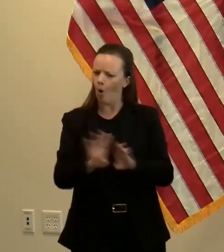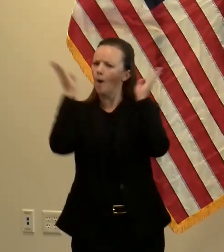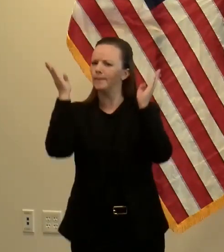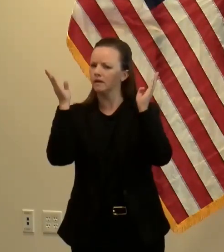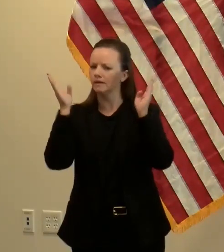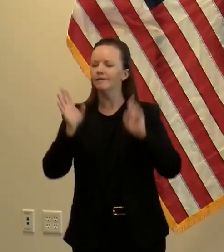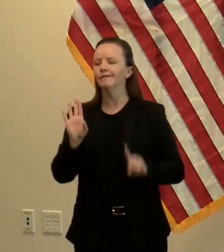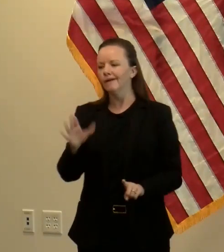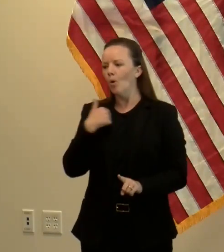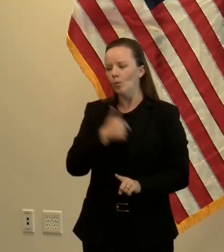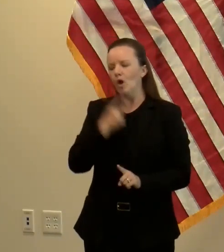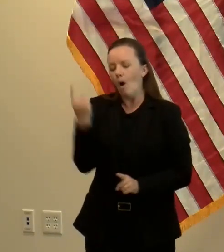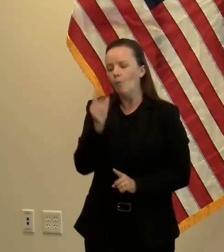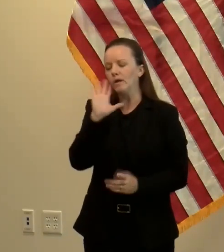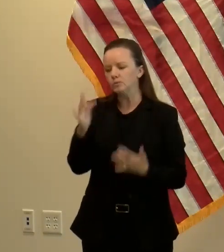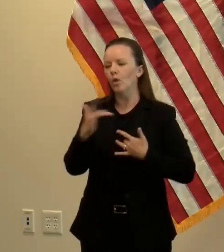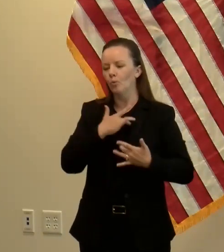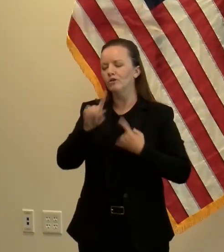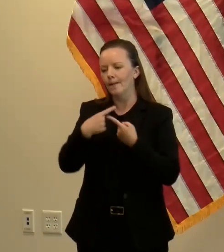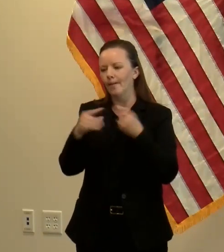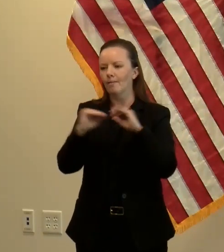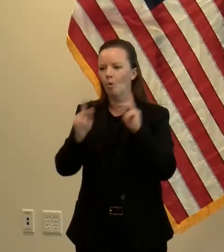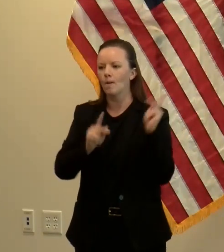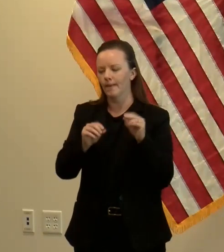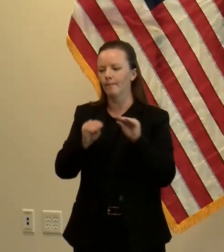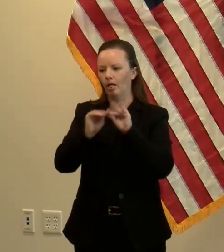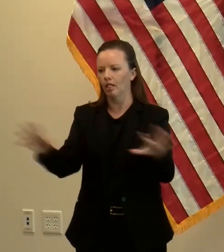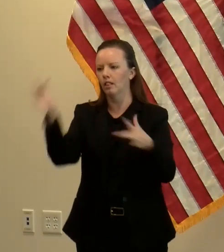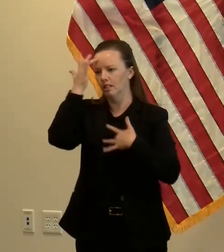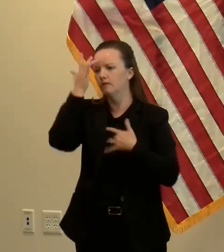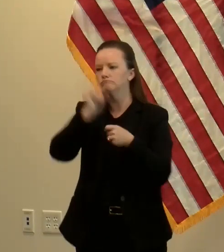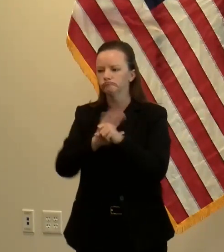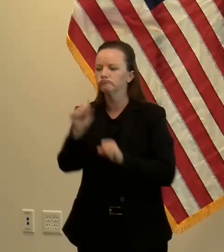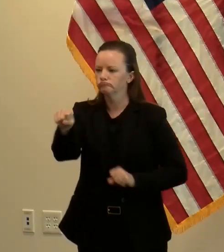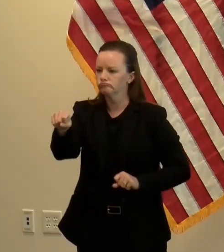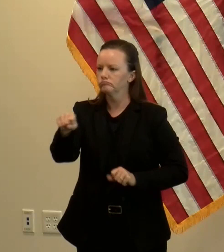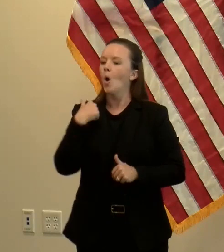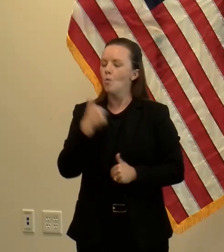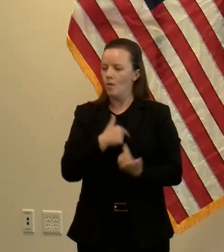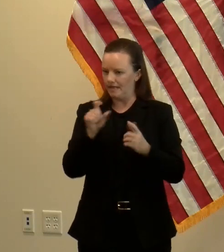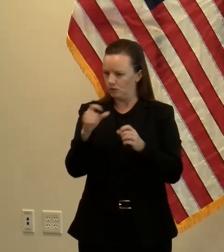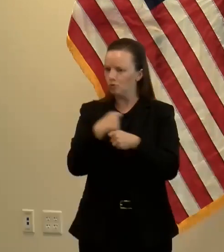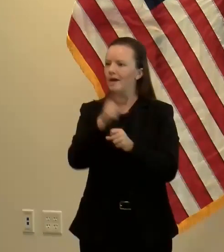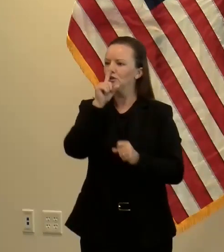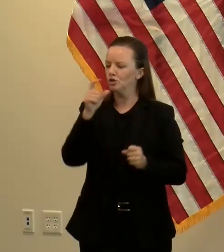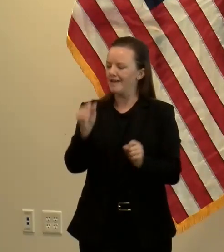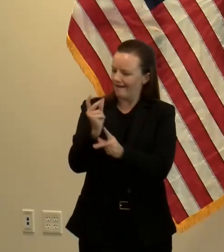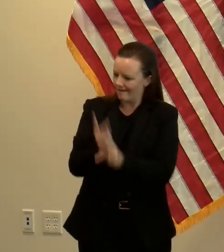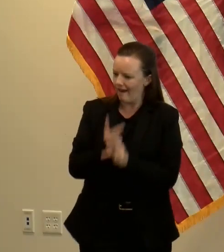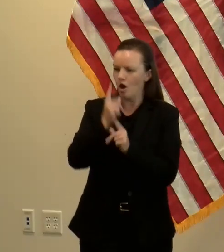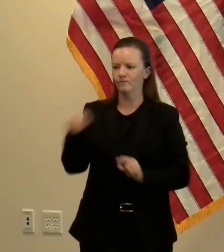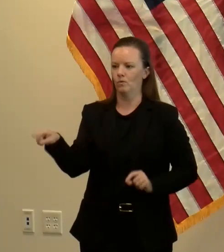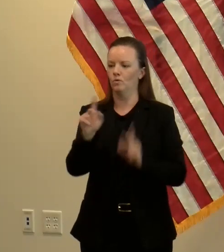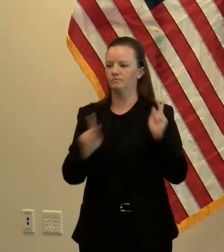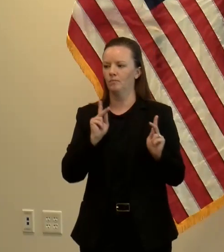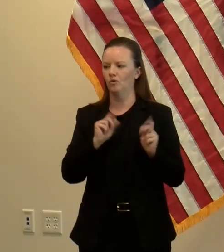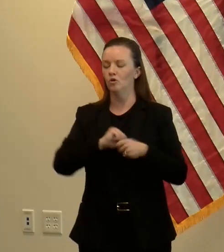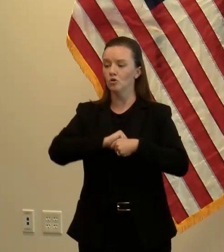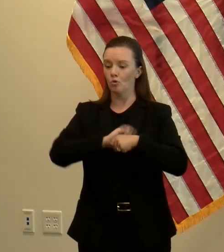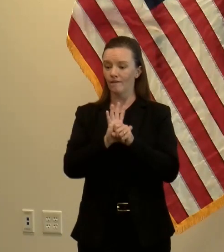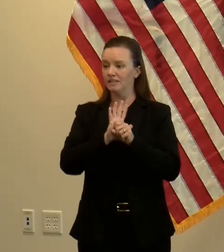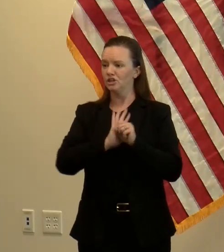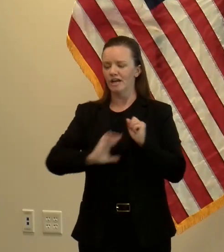We're always going to be worried about more people being sick. We also want to make sure that we can care for people that are sick. COVID-19 is top